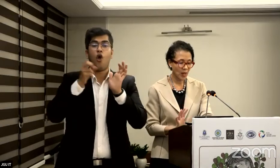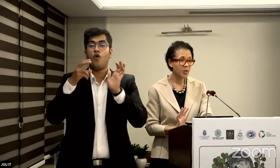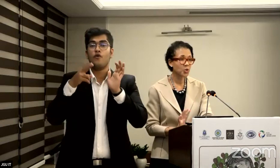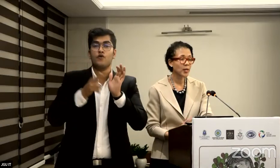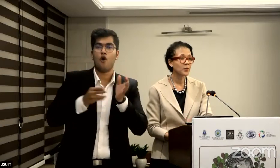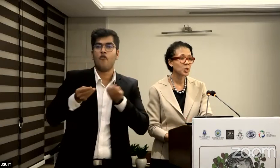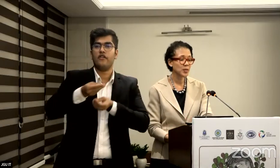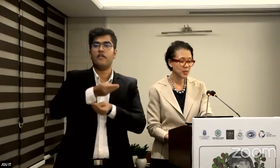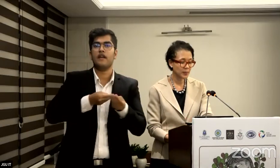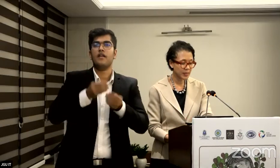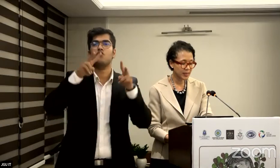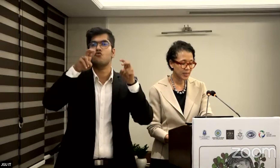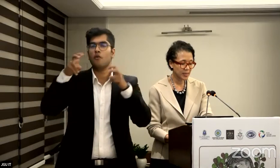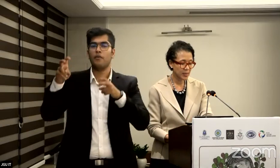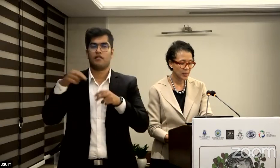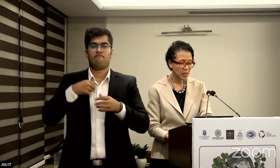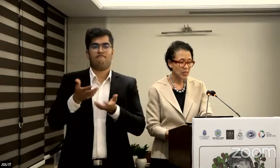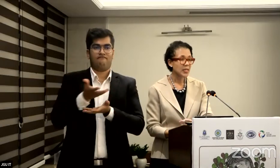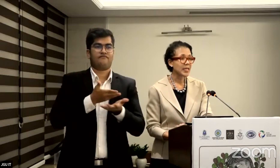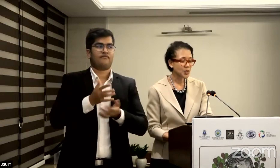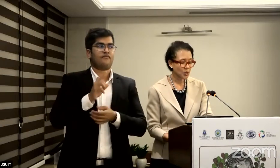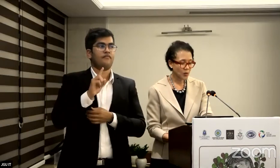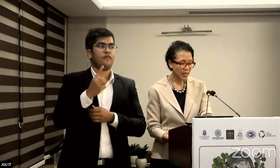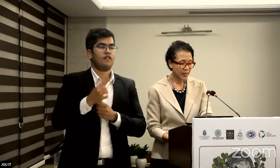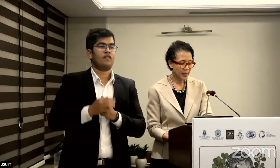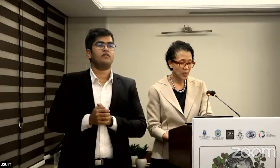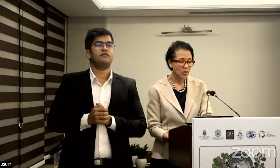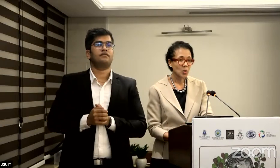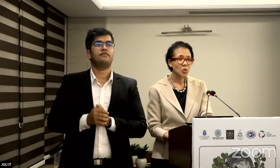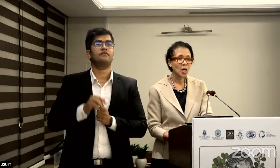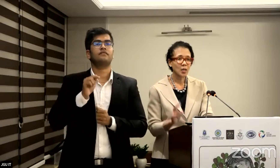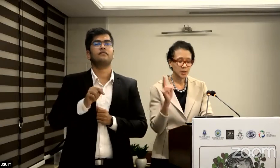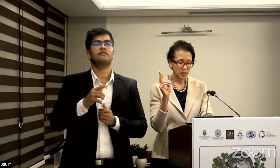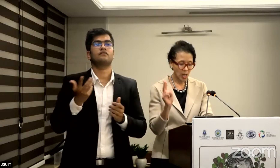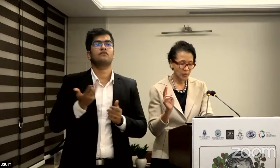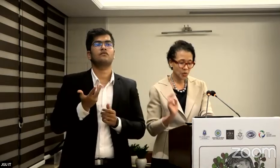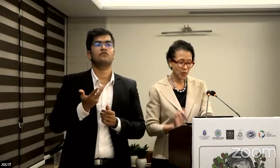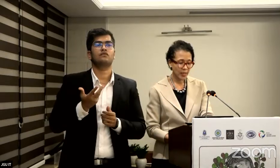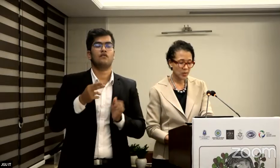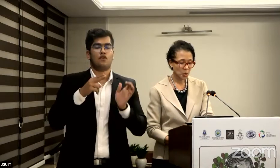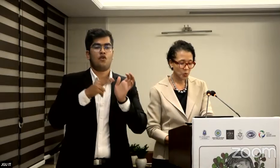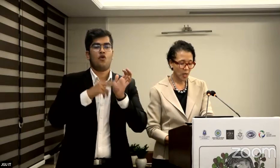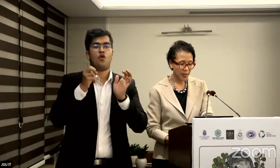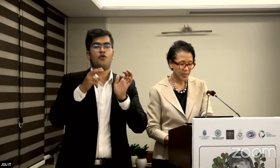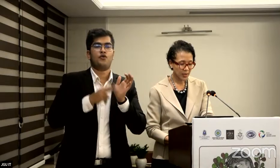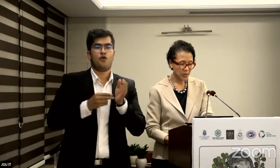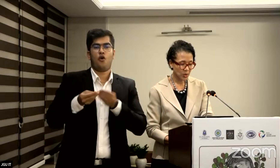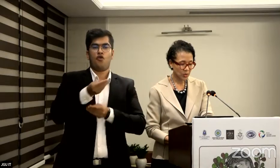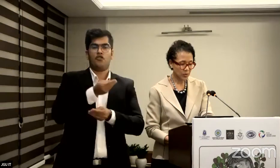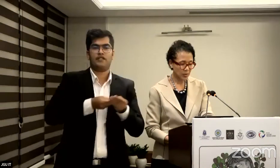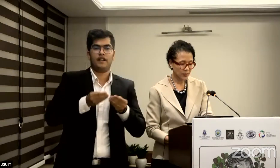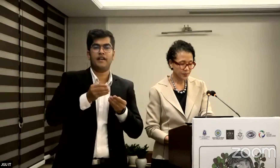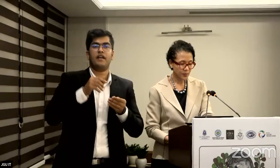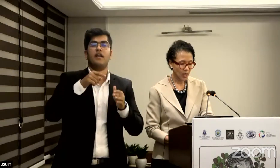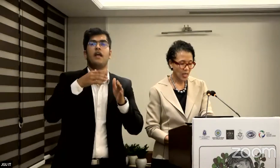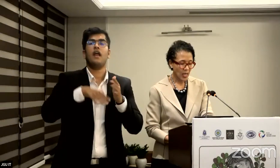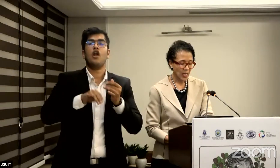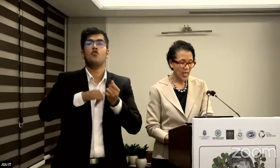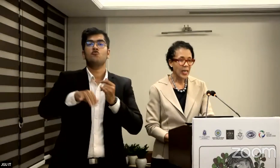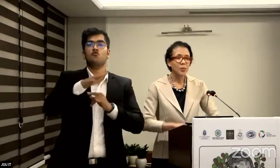contestation around the trade regime's ability to integrate so-called non-trade social policy concerns